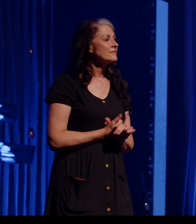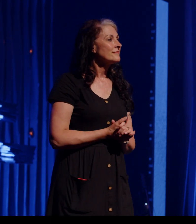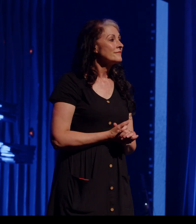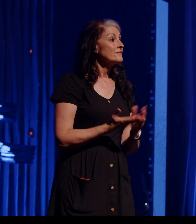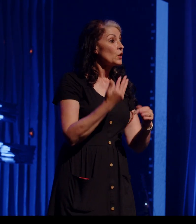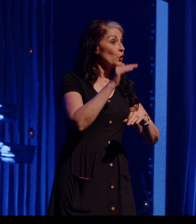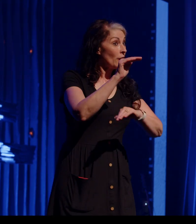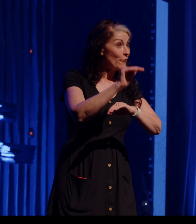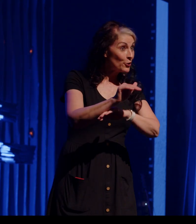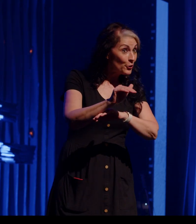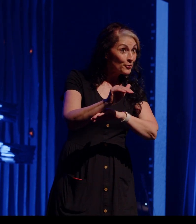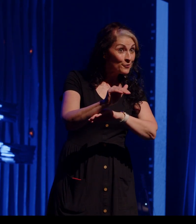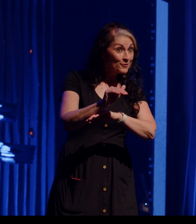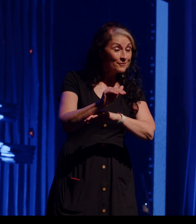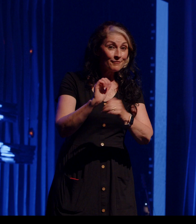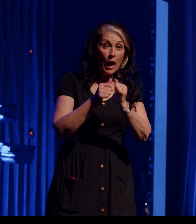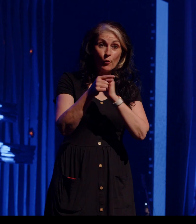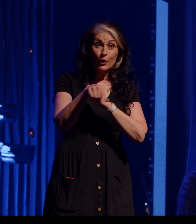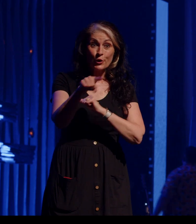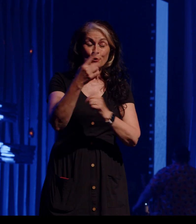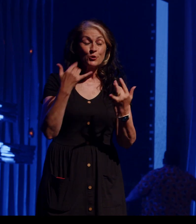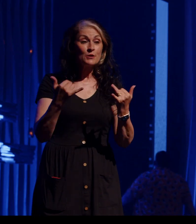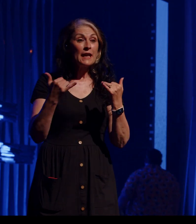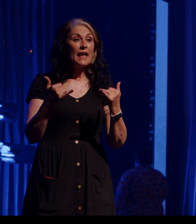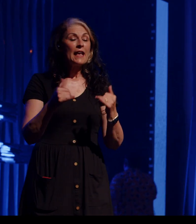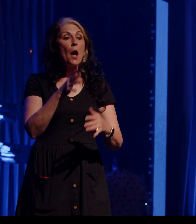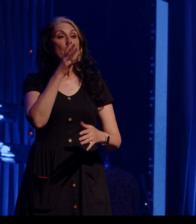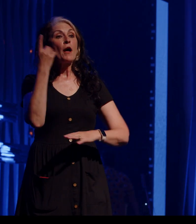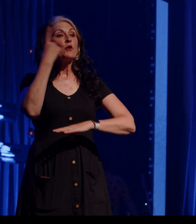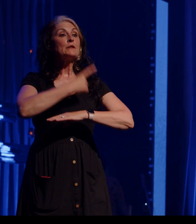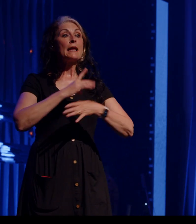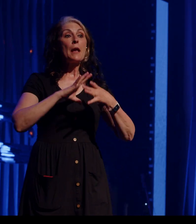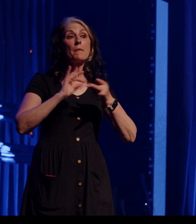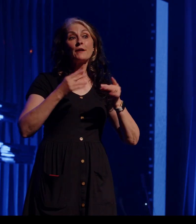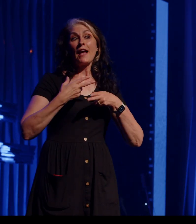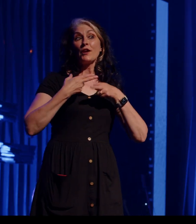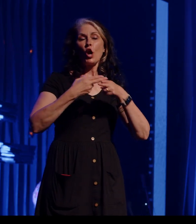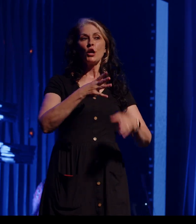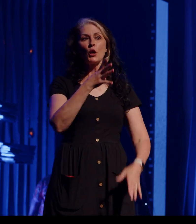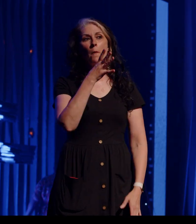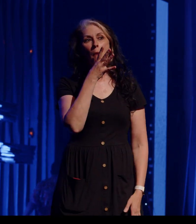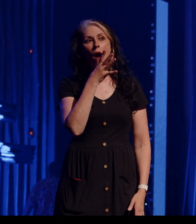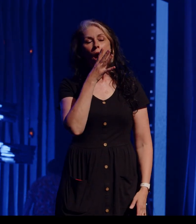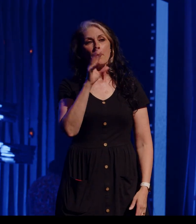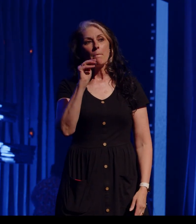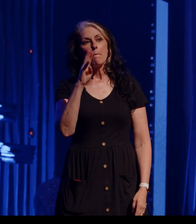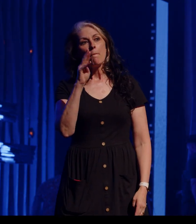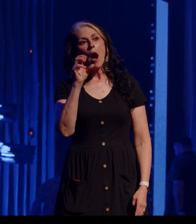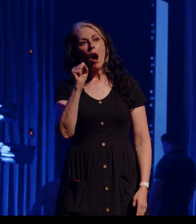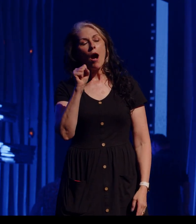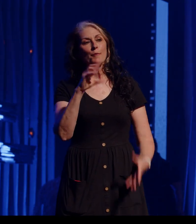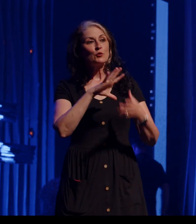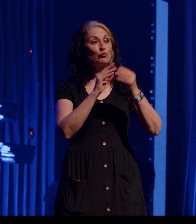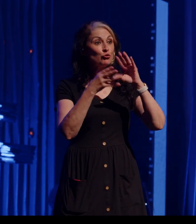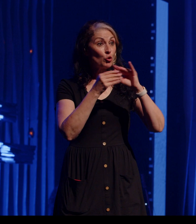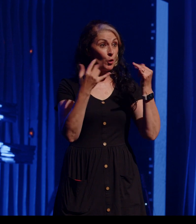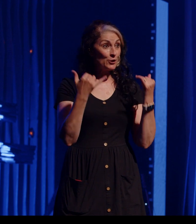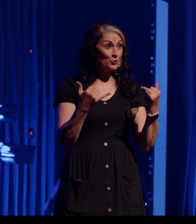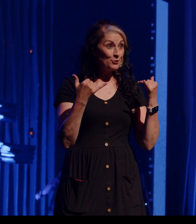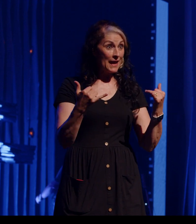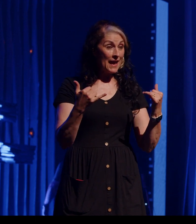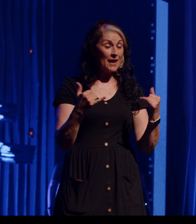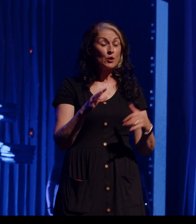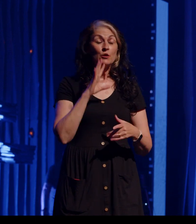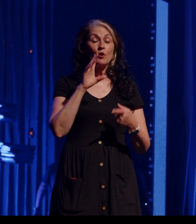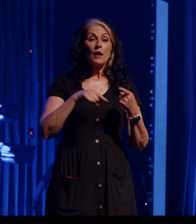Well, good afternoon. How you doing? Today we're doing a Mother's Day message. I've called it Mom Story, okay? Lots of mom stories today. And